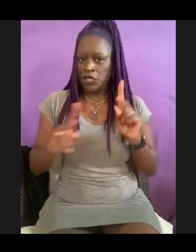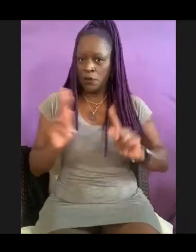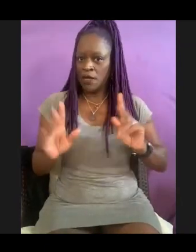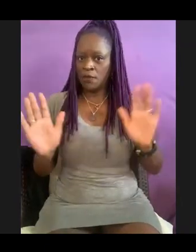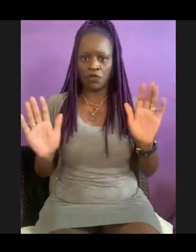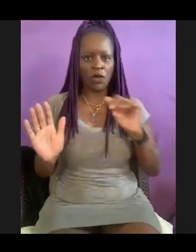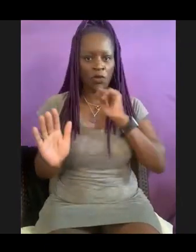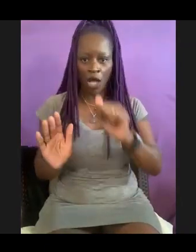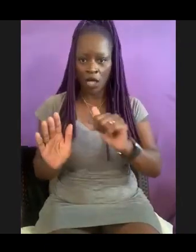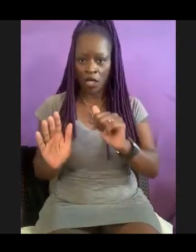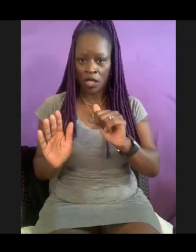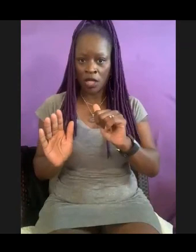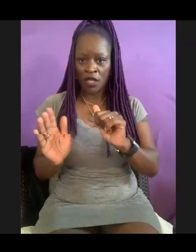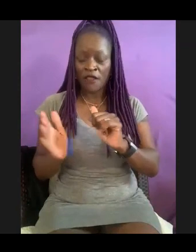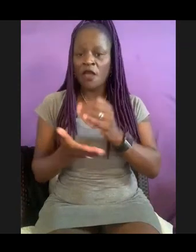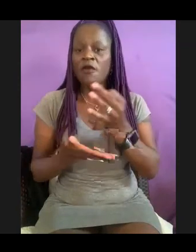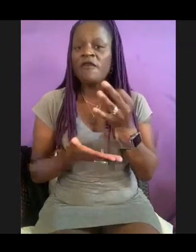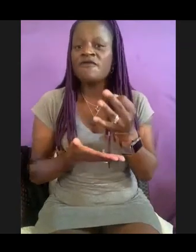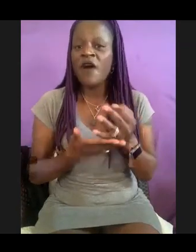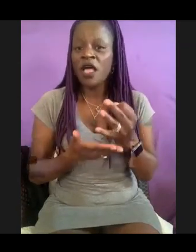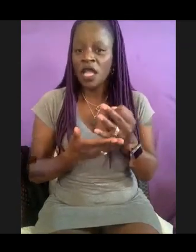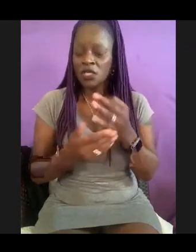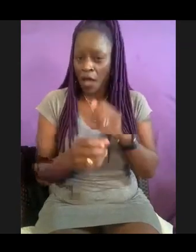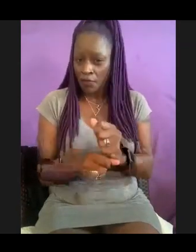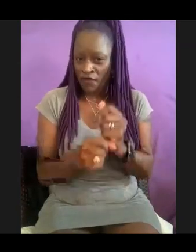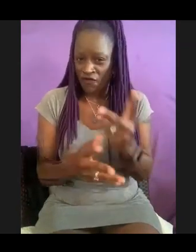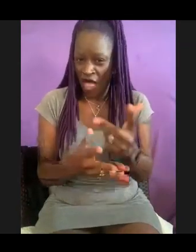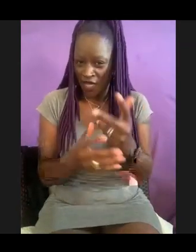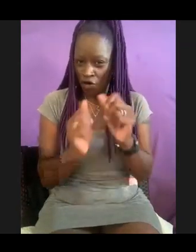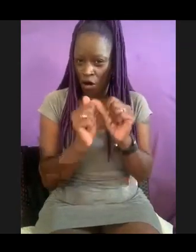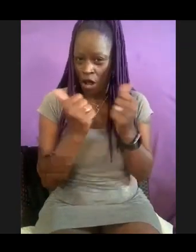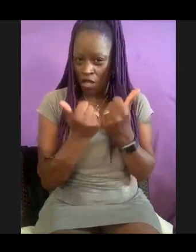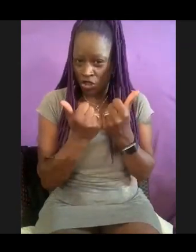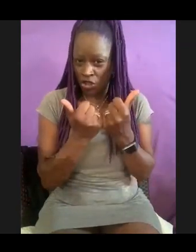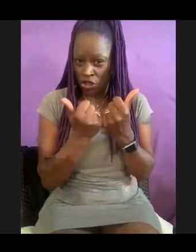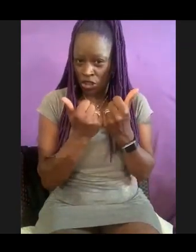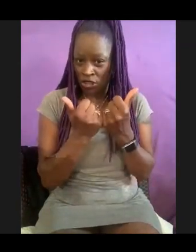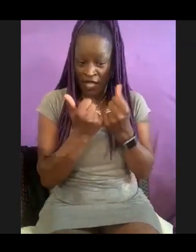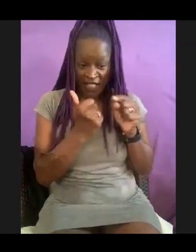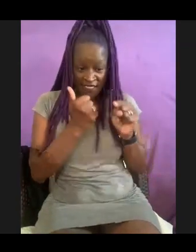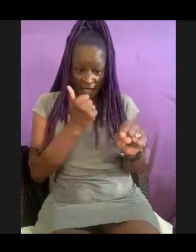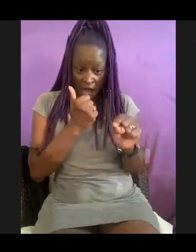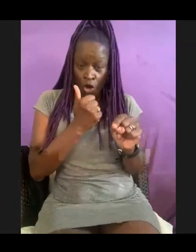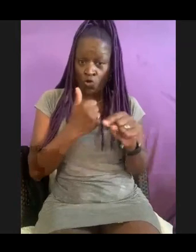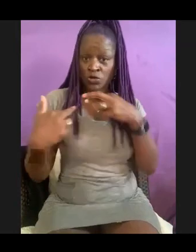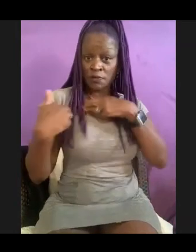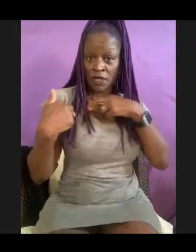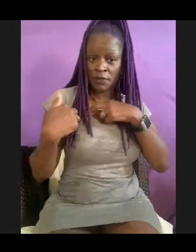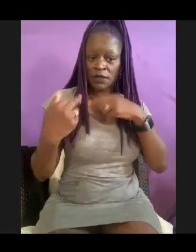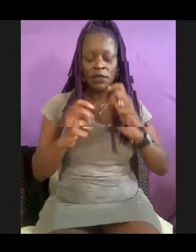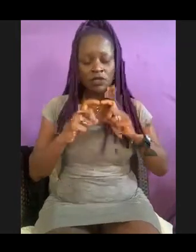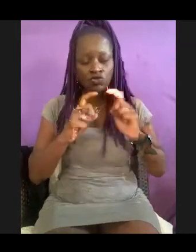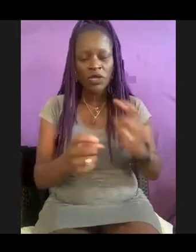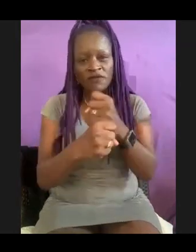They were financed by provider agencies whose responsibility is to provide a safe